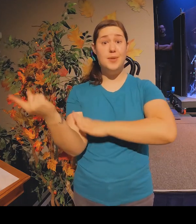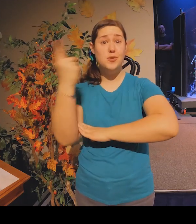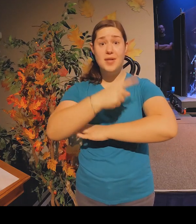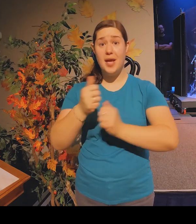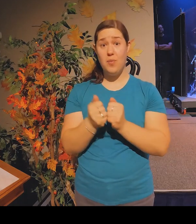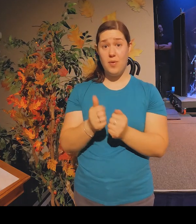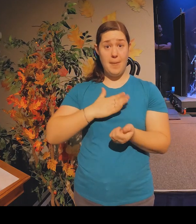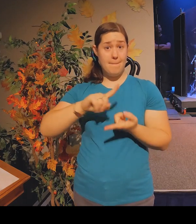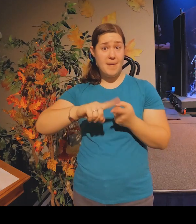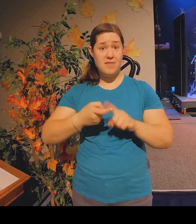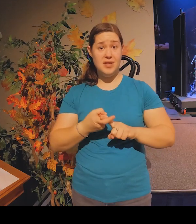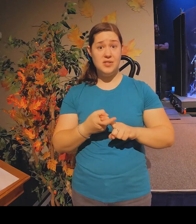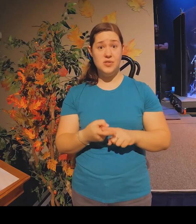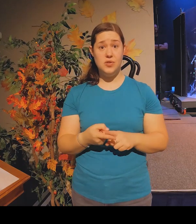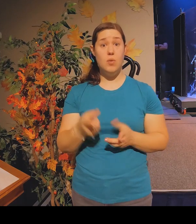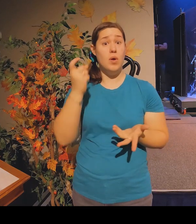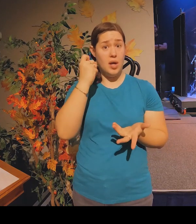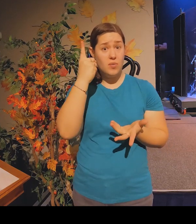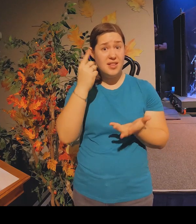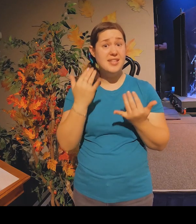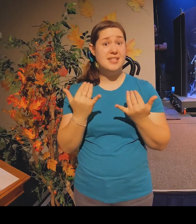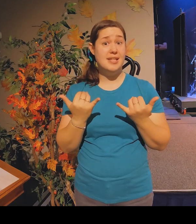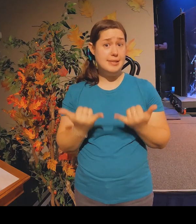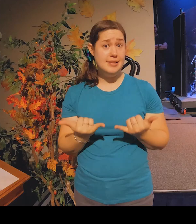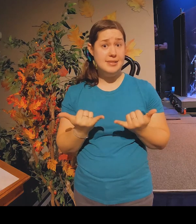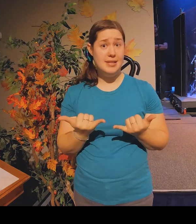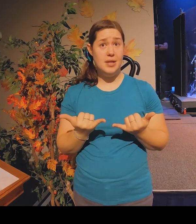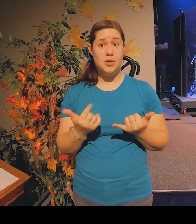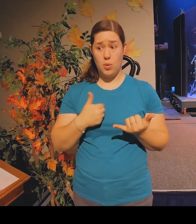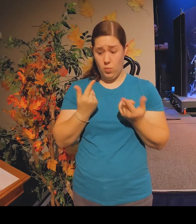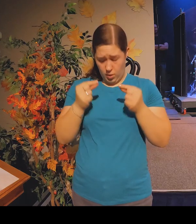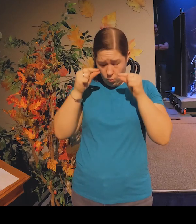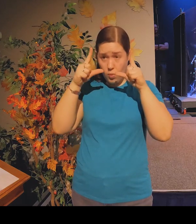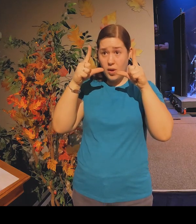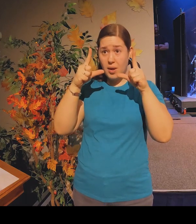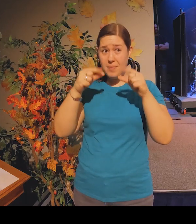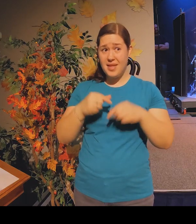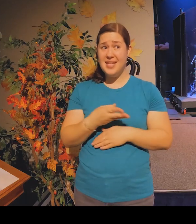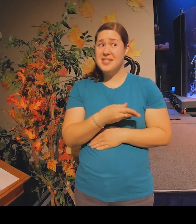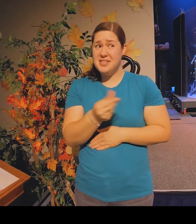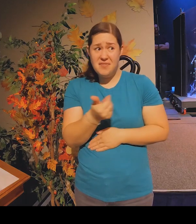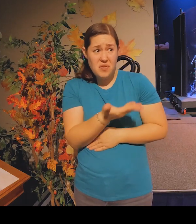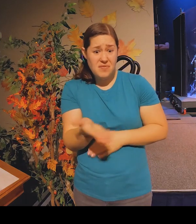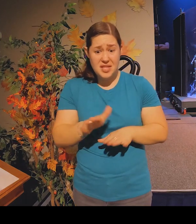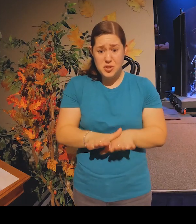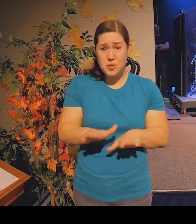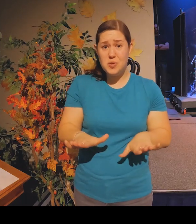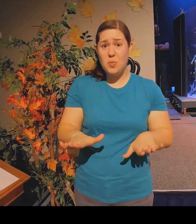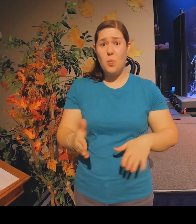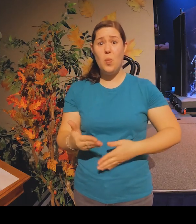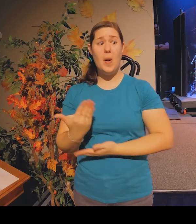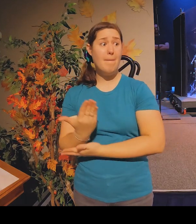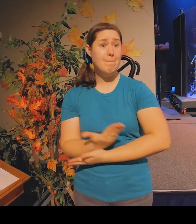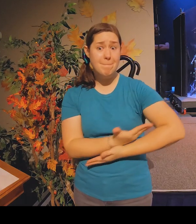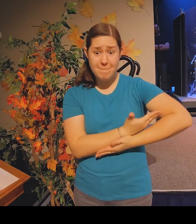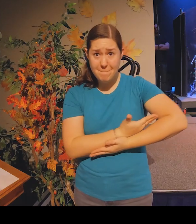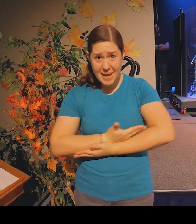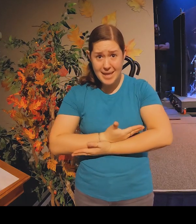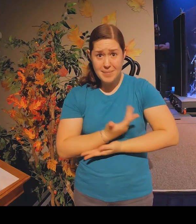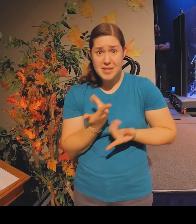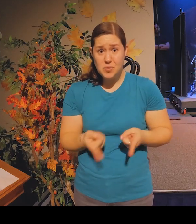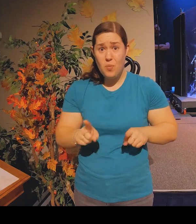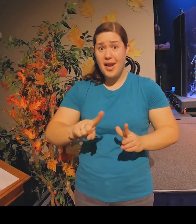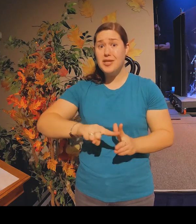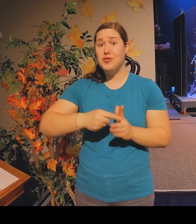that several of these children were babies in the church when I started. And with them on this journey has been